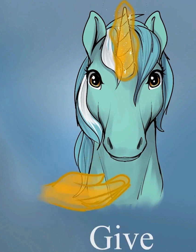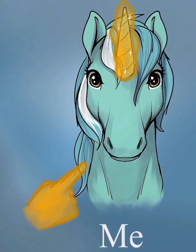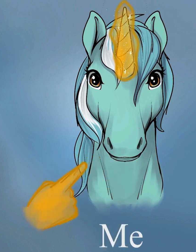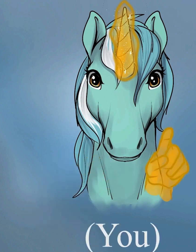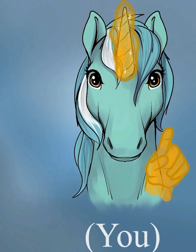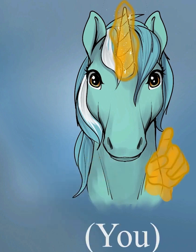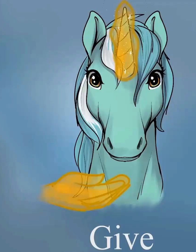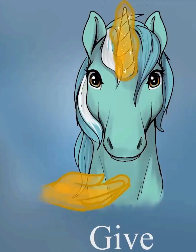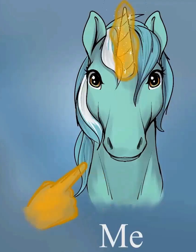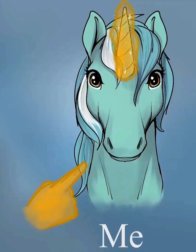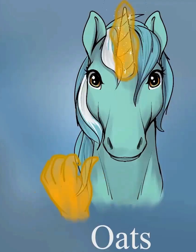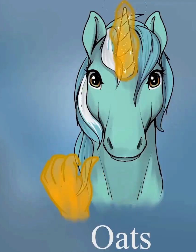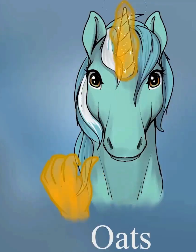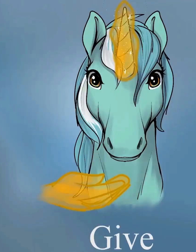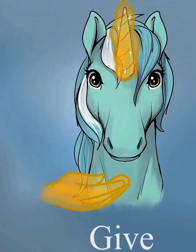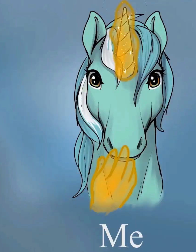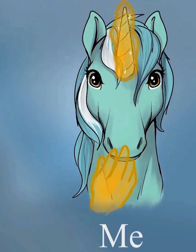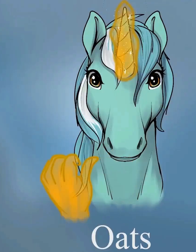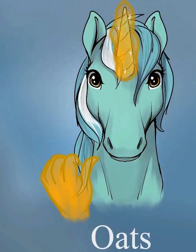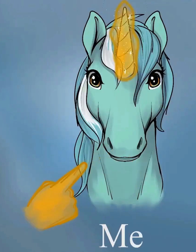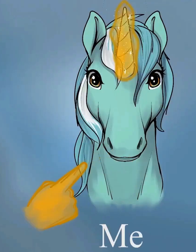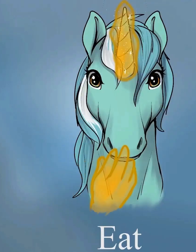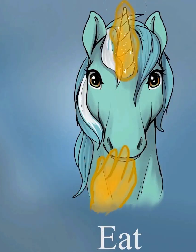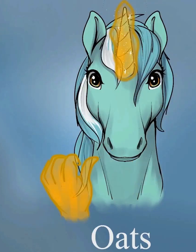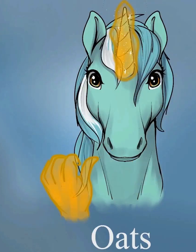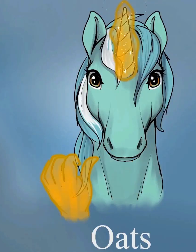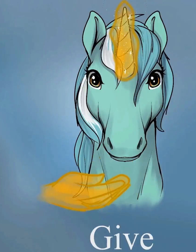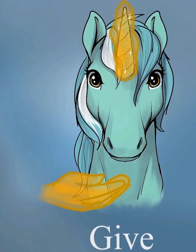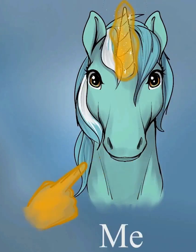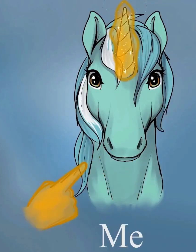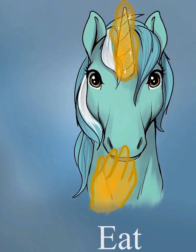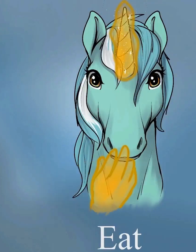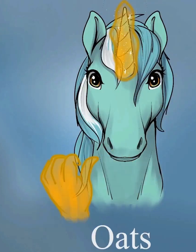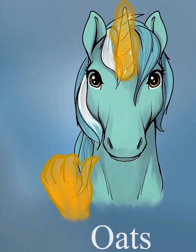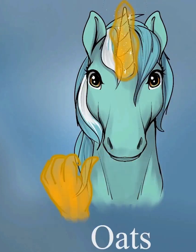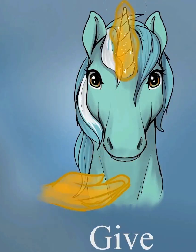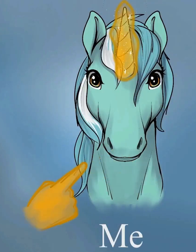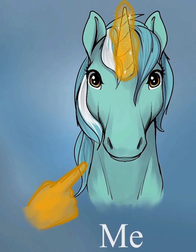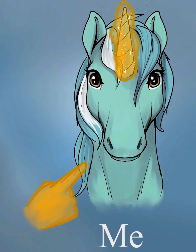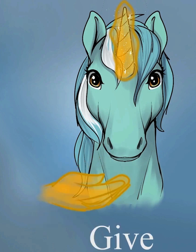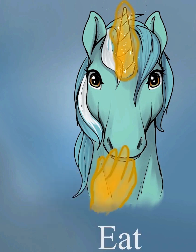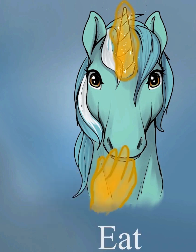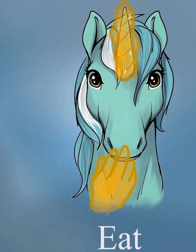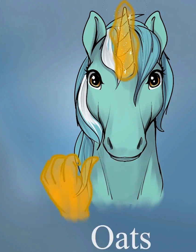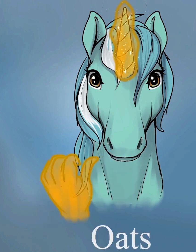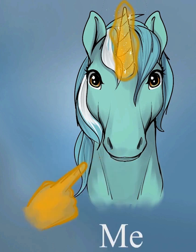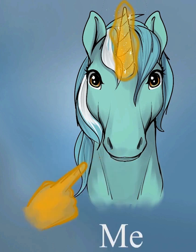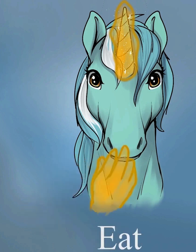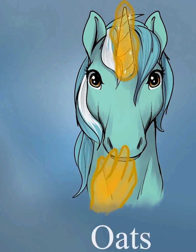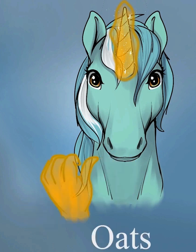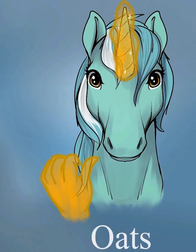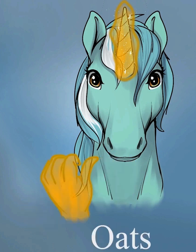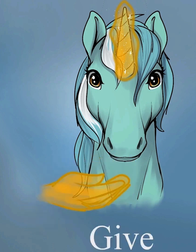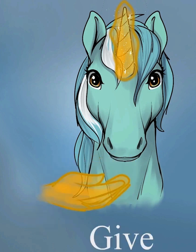give me you. Give me oats, give me oats, me oats, give me oats, give me, give me oats, me oats, give